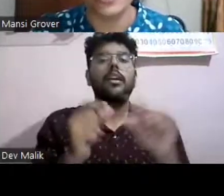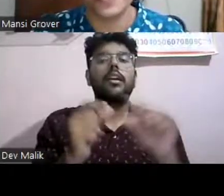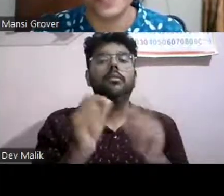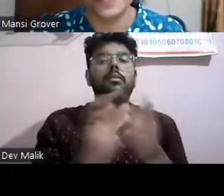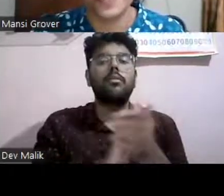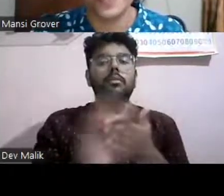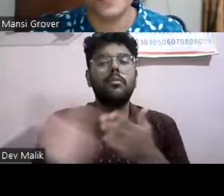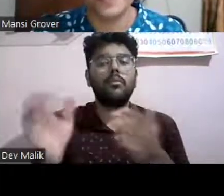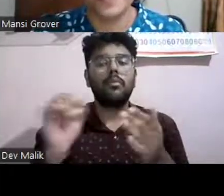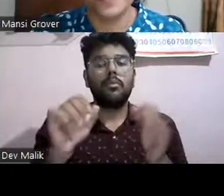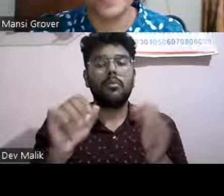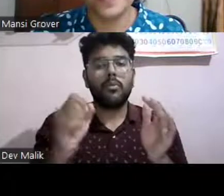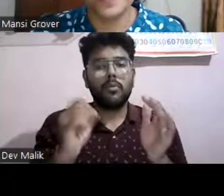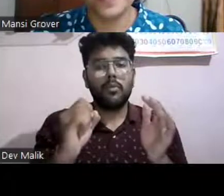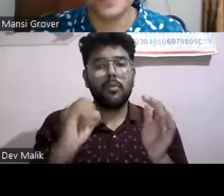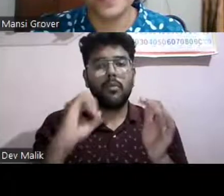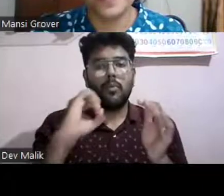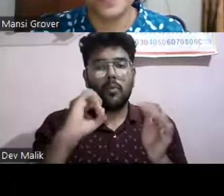nature.